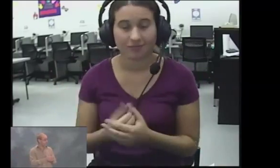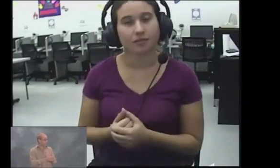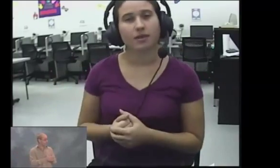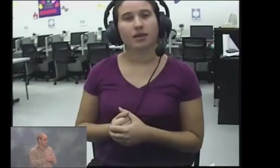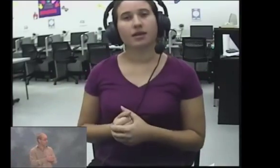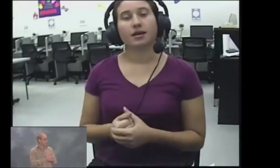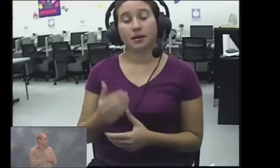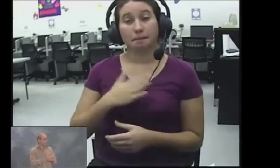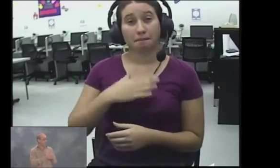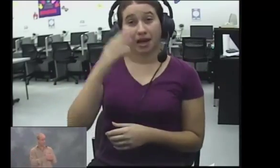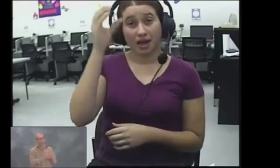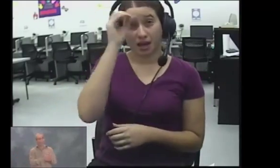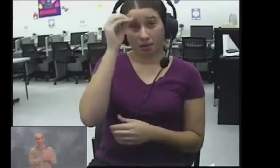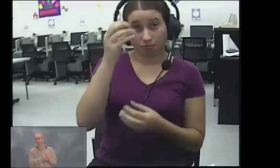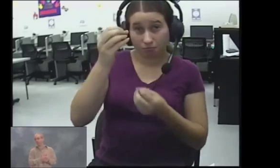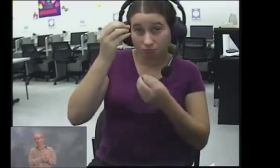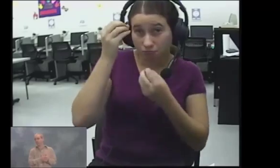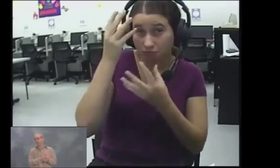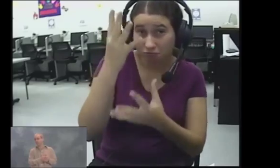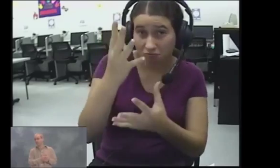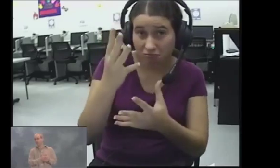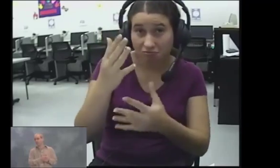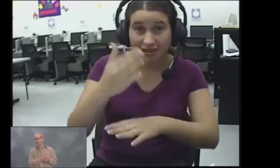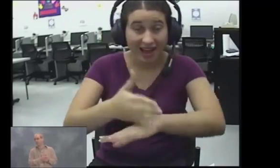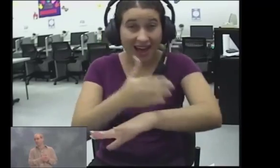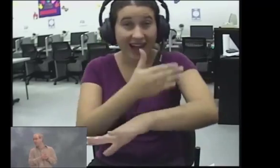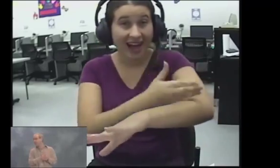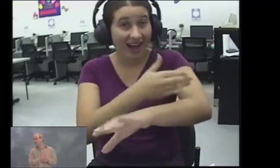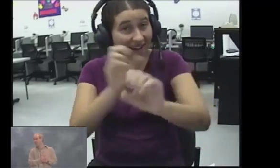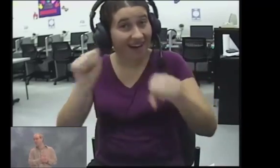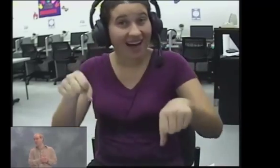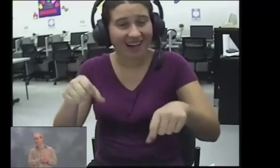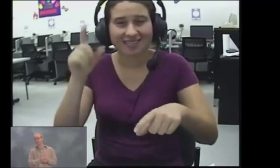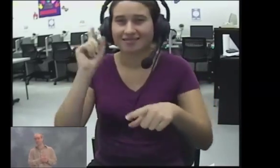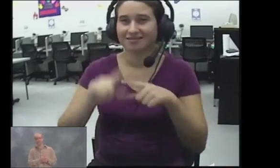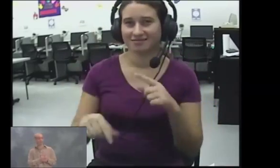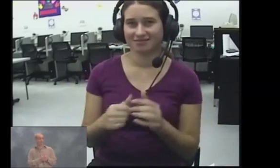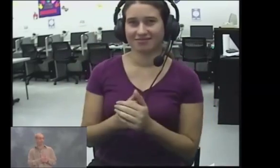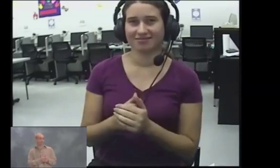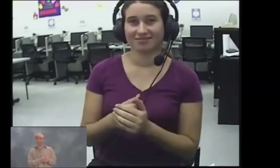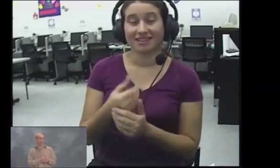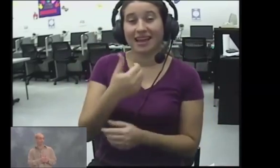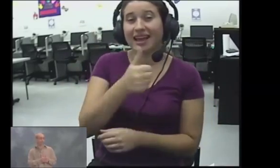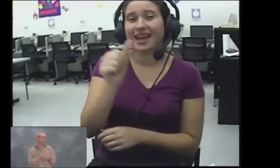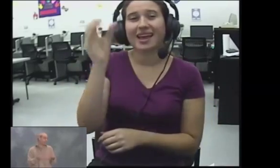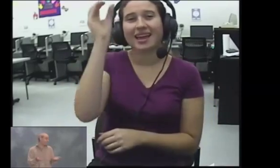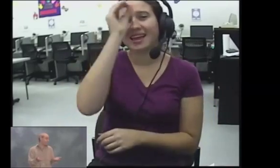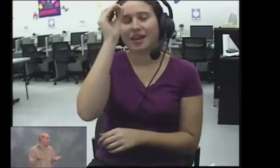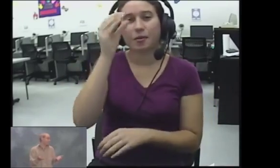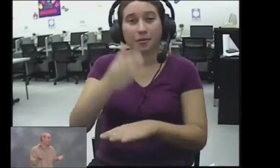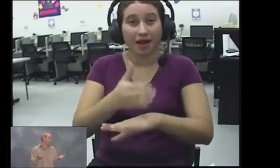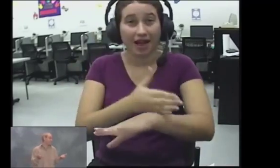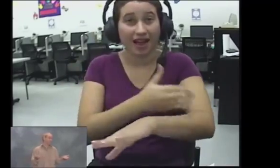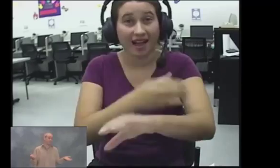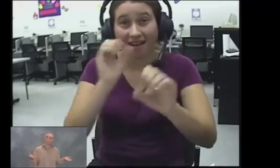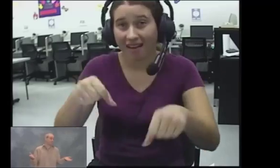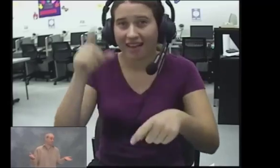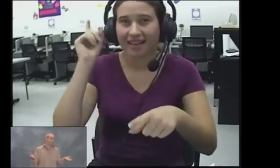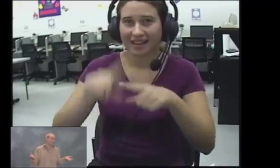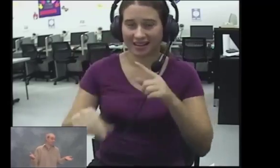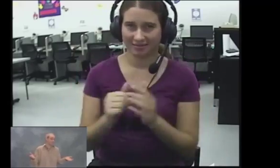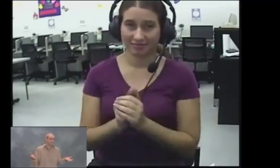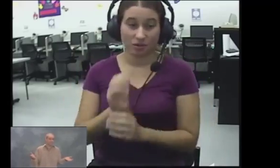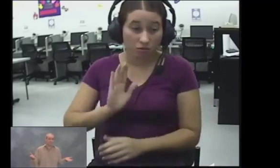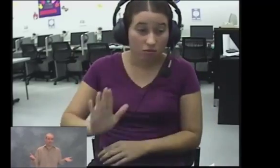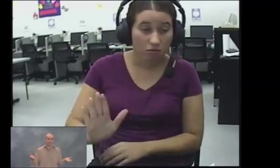my opinions will not get you well. Nobody's opinions will get you well. And quite frankly, the opinions of drunks